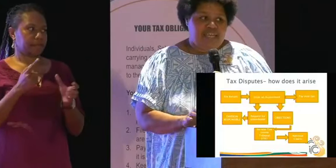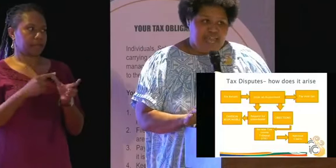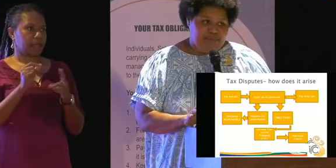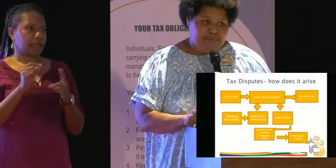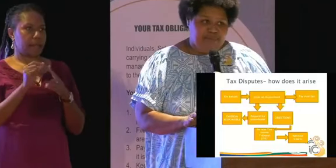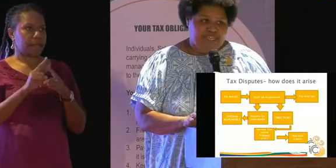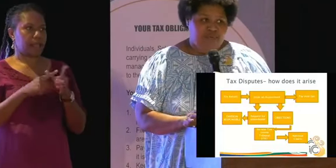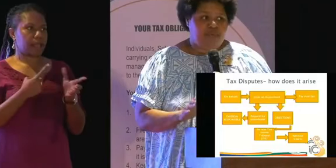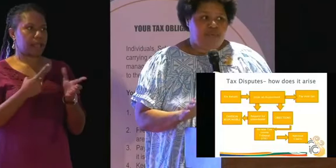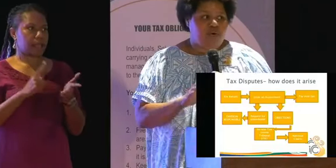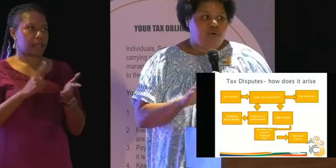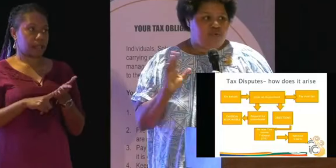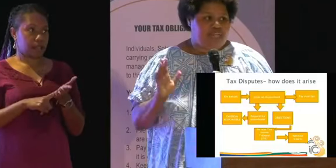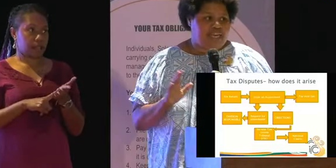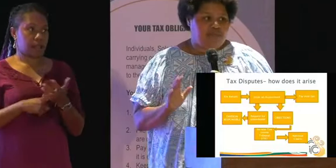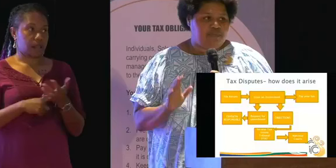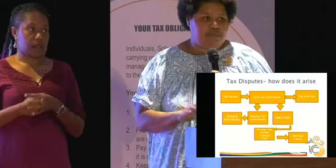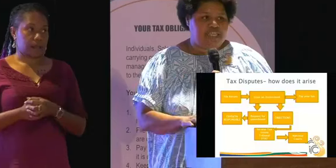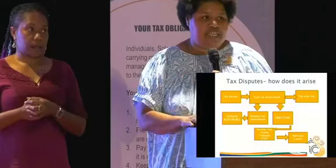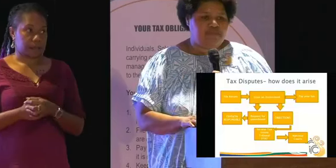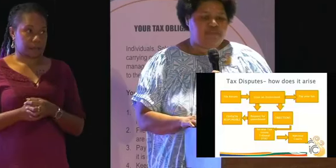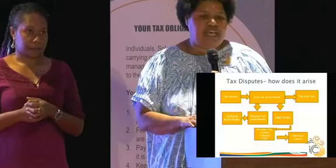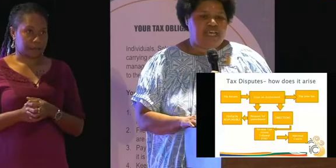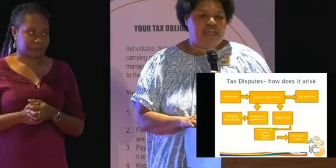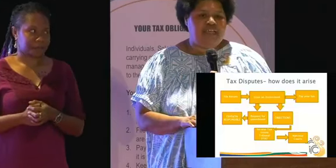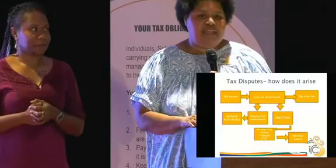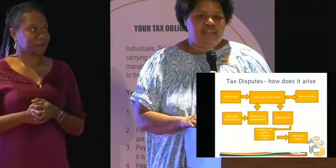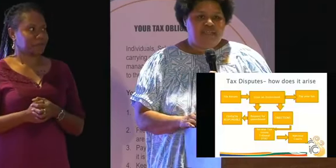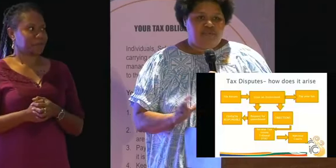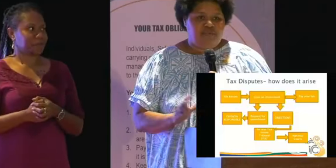have a time limit, and we will go through that as we proceed through